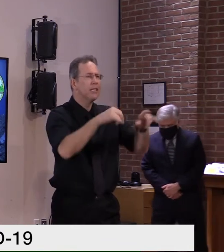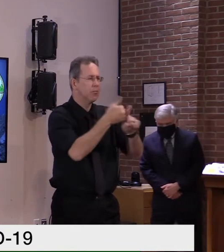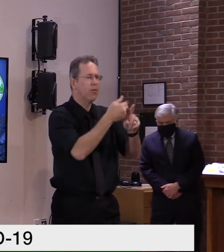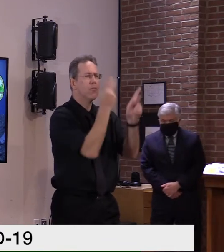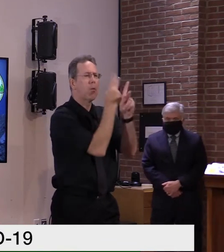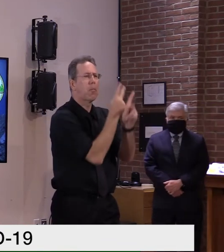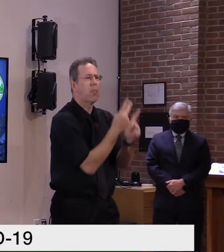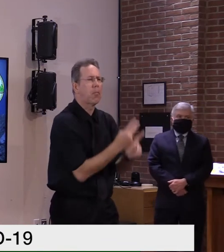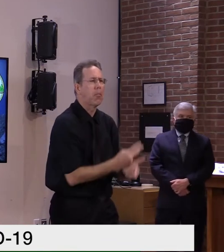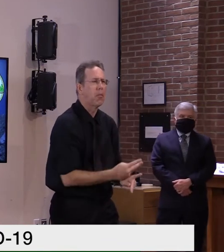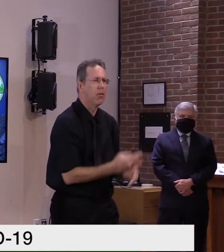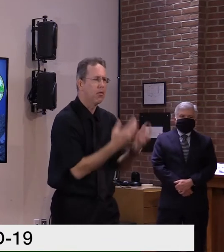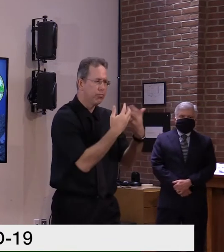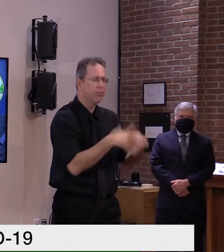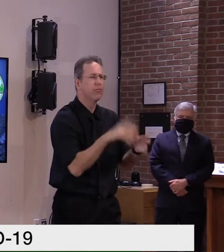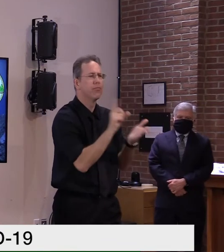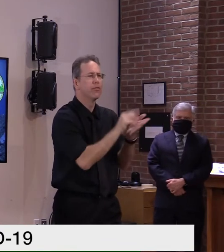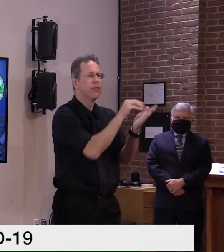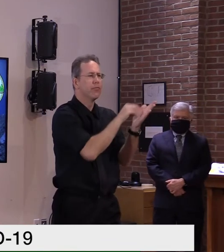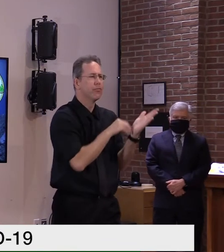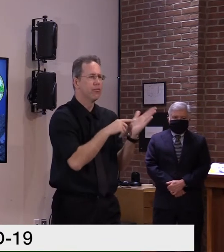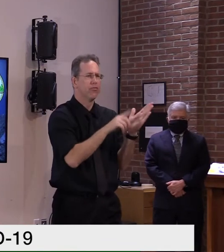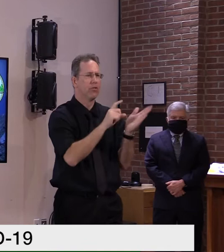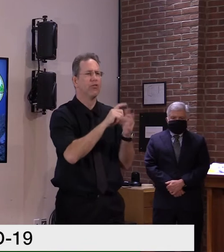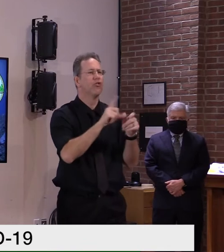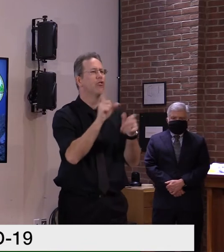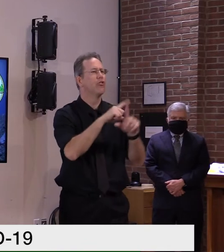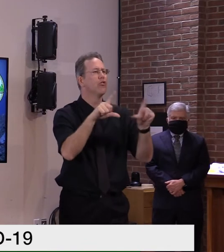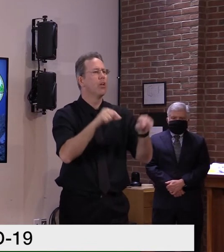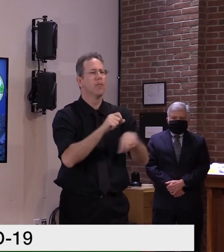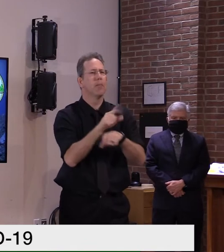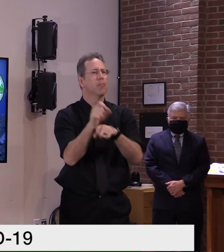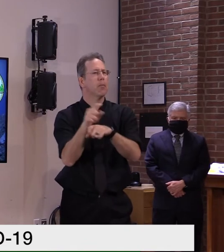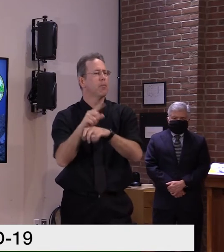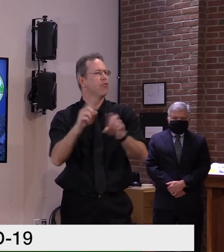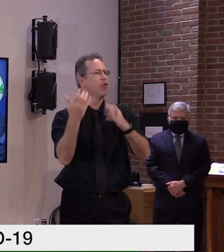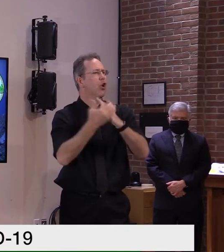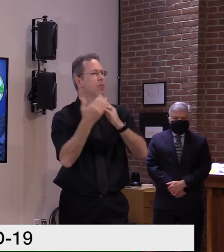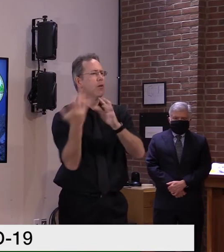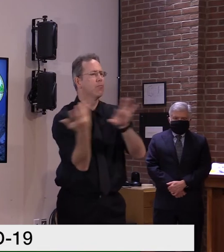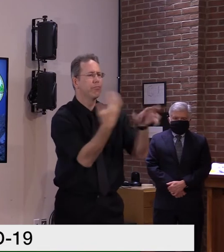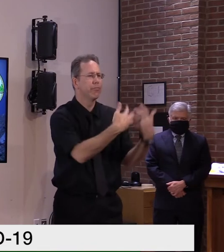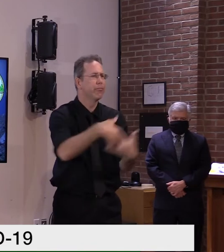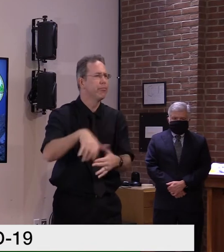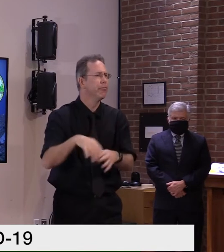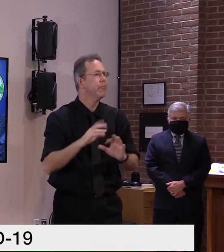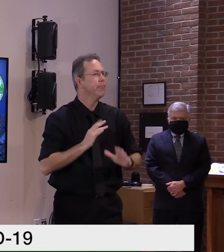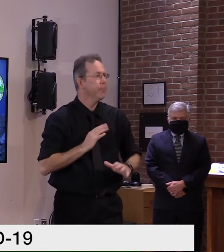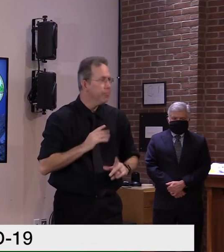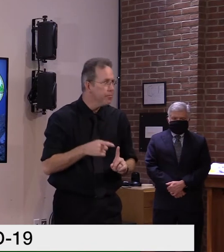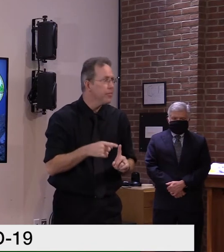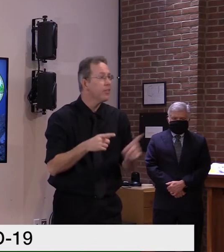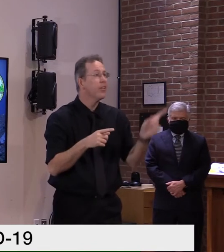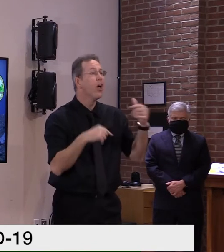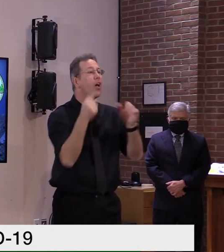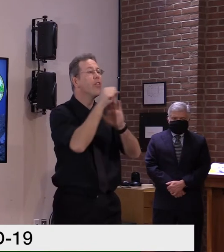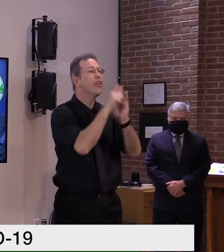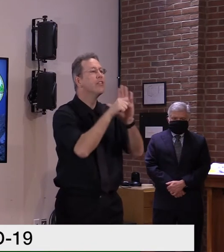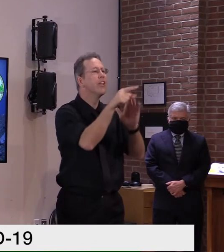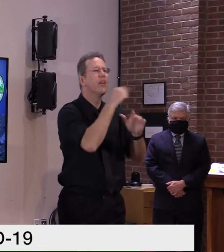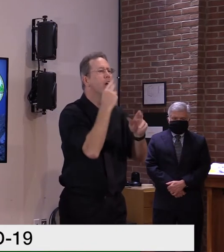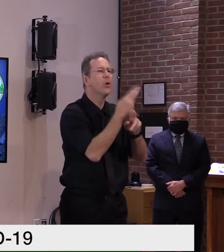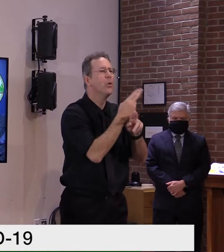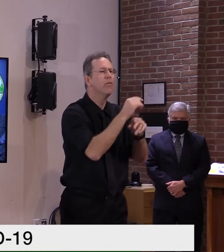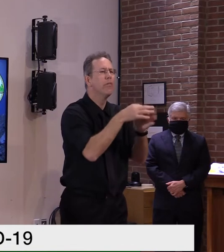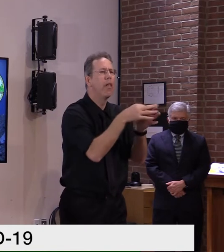the earnings. And so some states, because of the backlog and delay in processing of some claims, have,